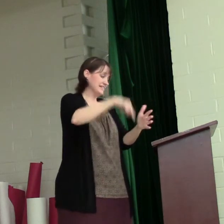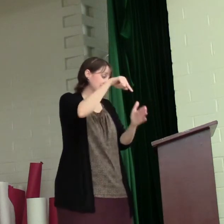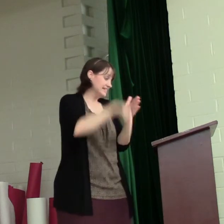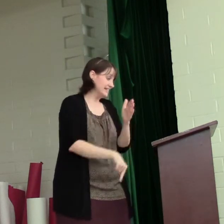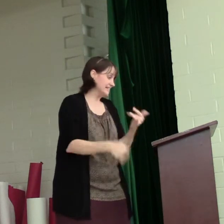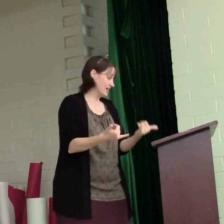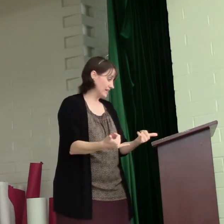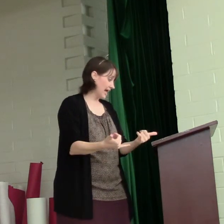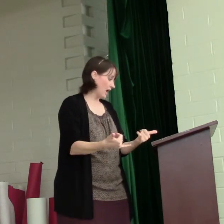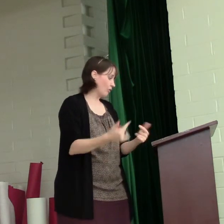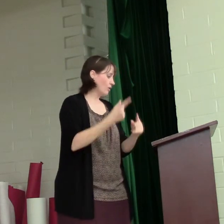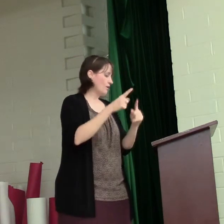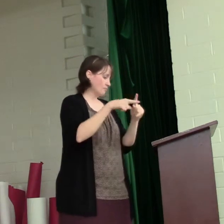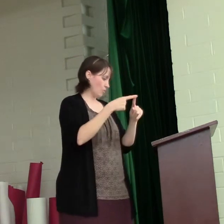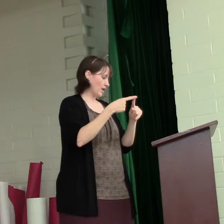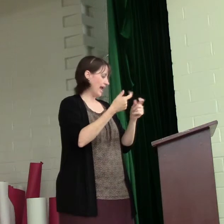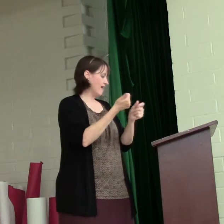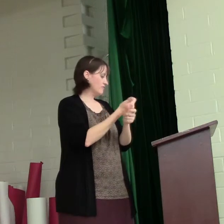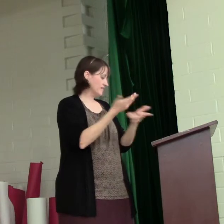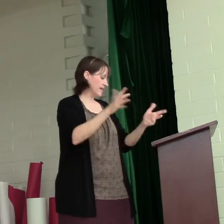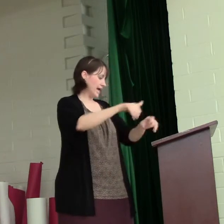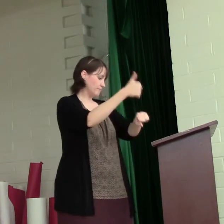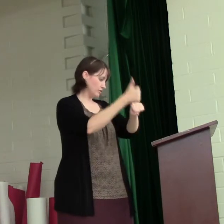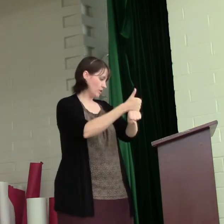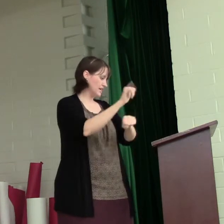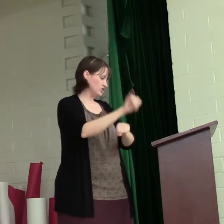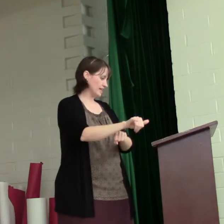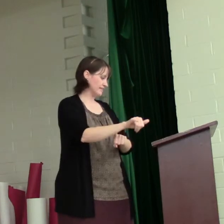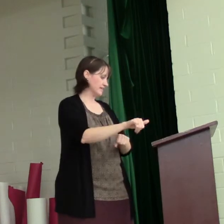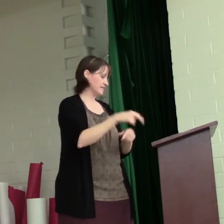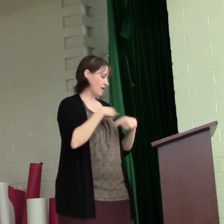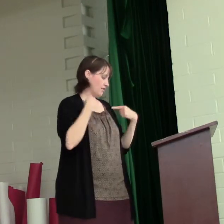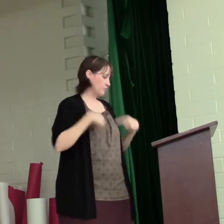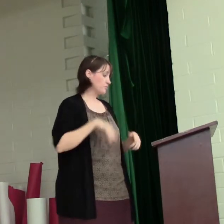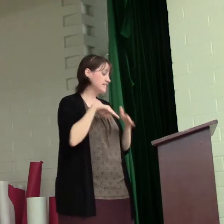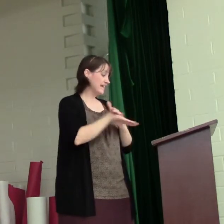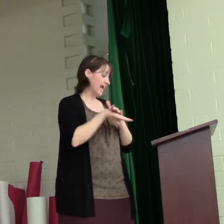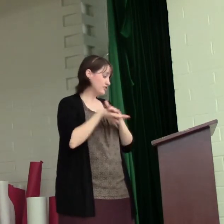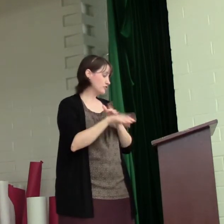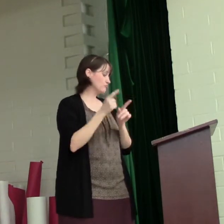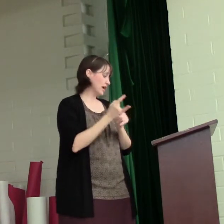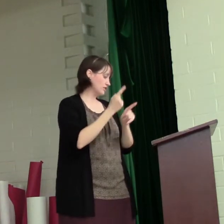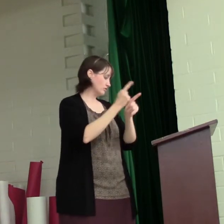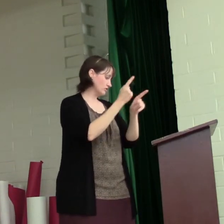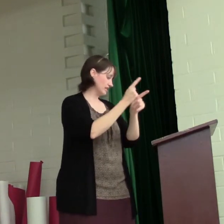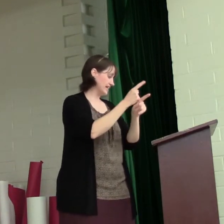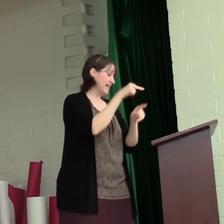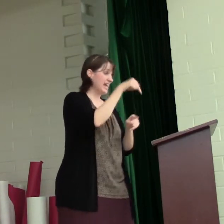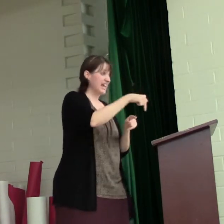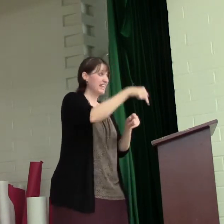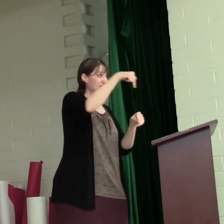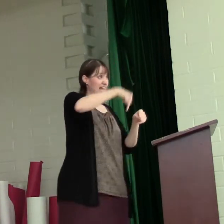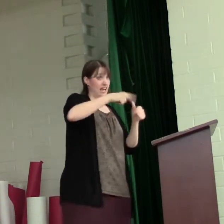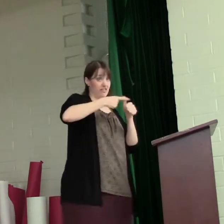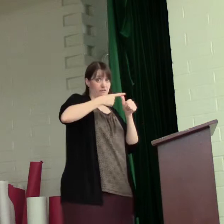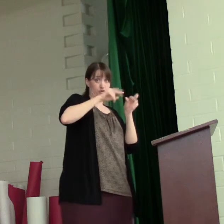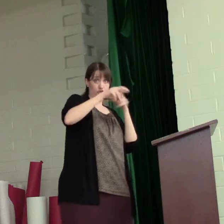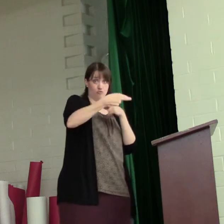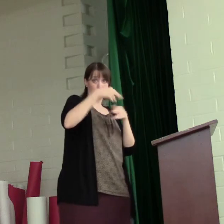in detail now, but when everything had been arranged like this, the priest entered regularly in the first room, in